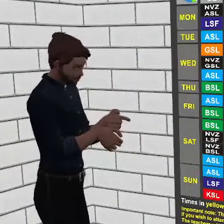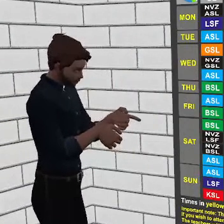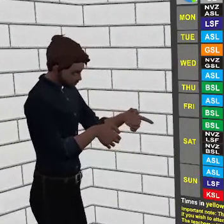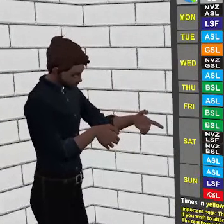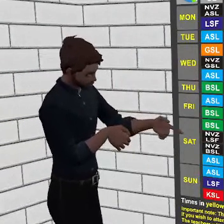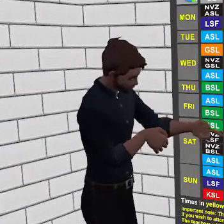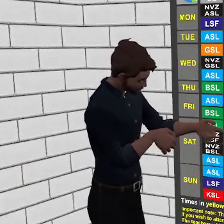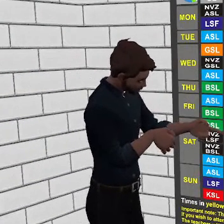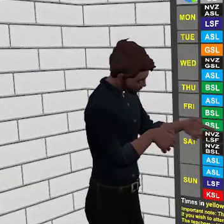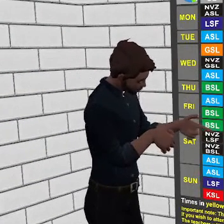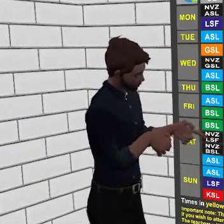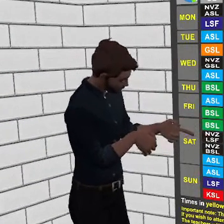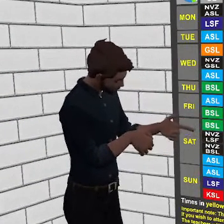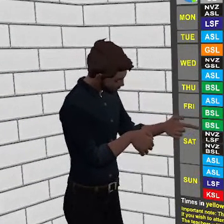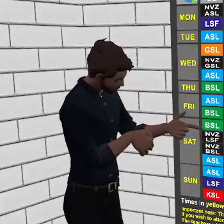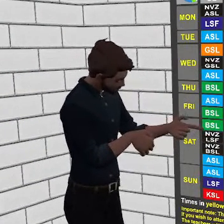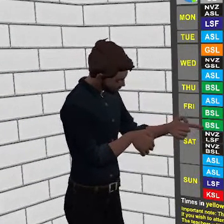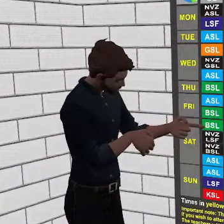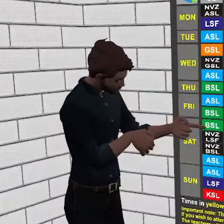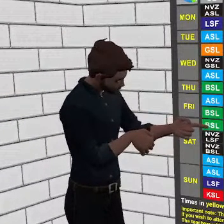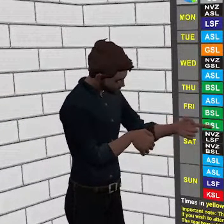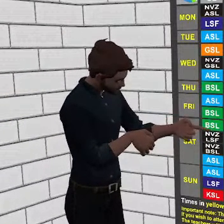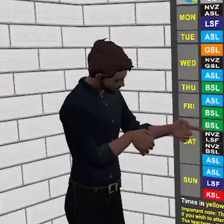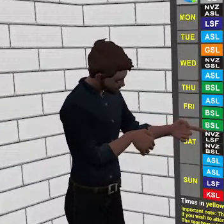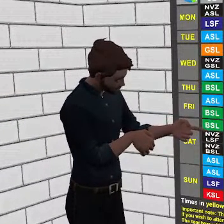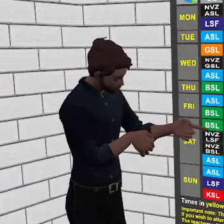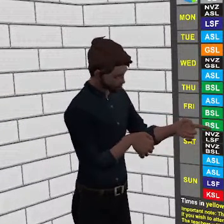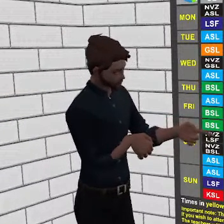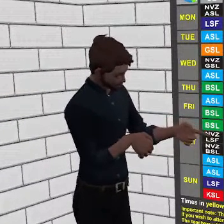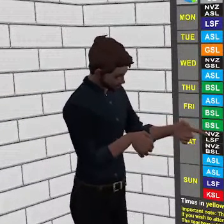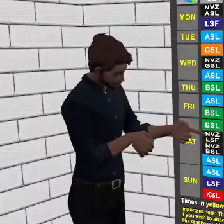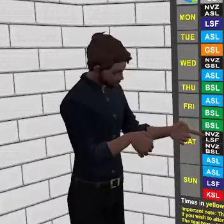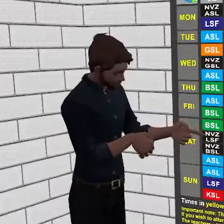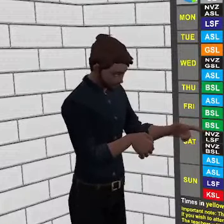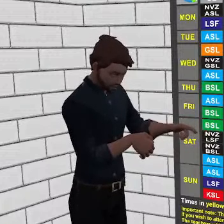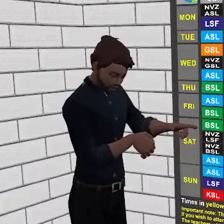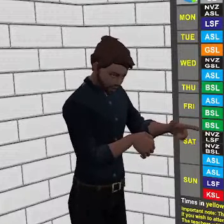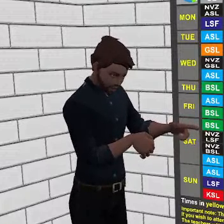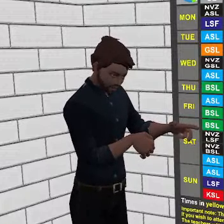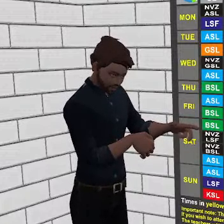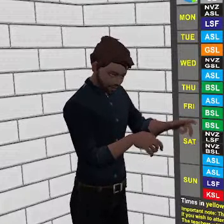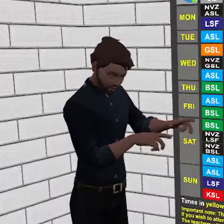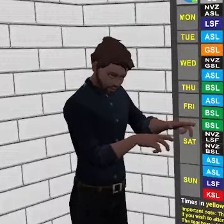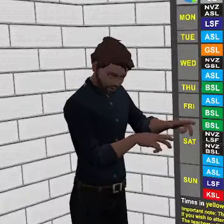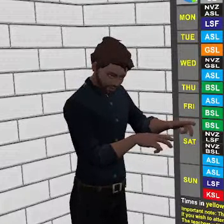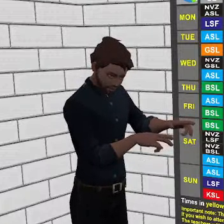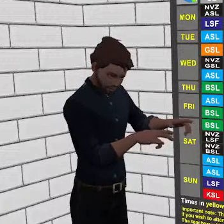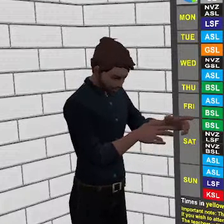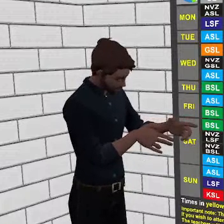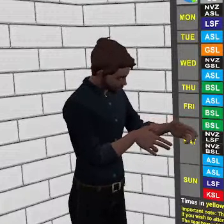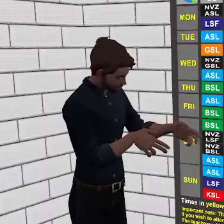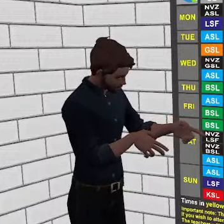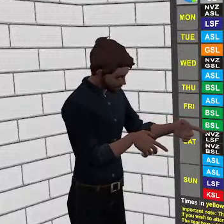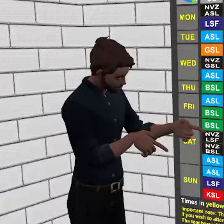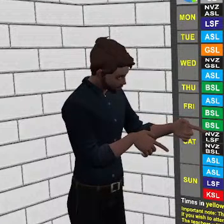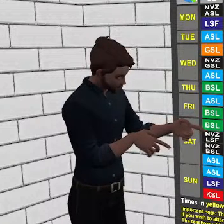Looks like then also there's on Saturdays the NVZ, no voice zone. It's not so much of a lesson class. It's more of